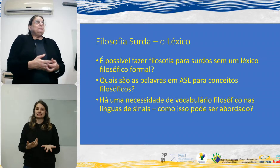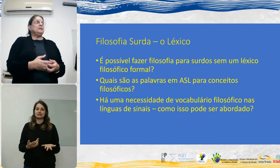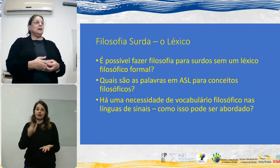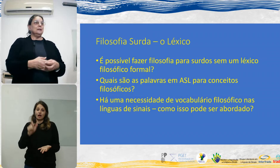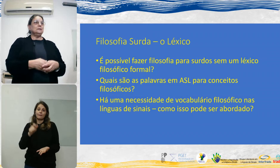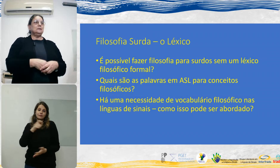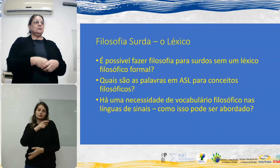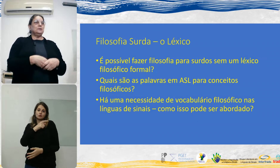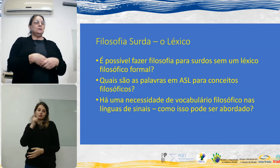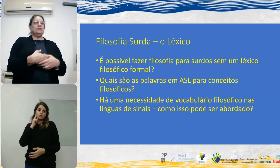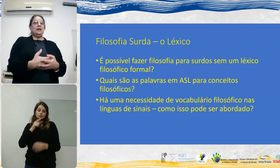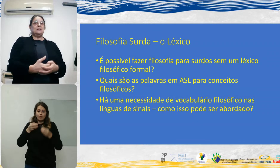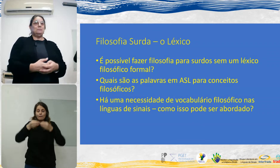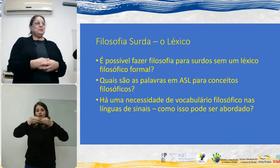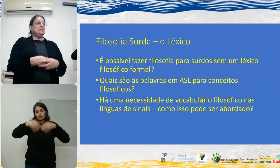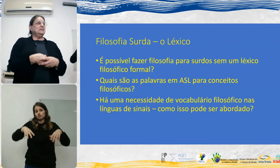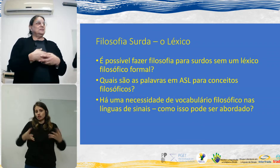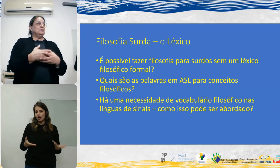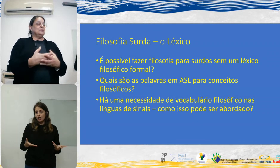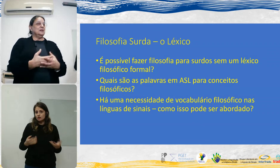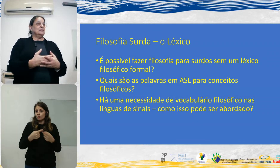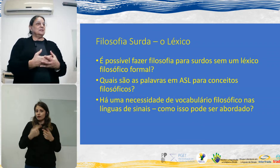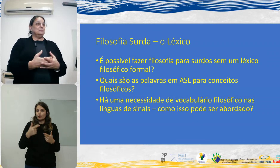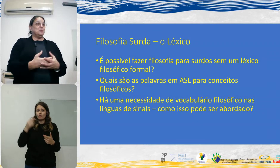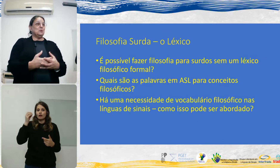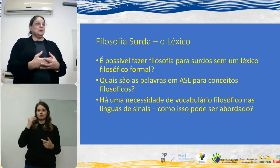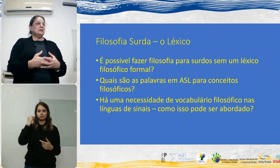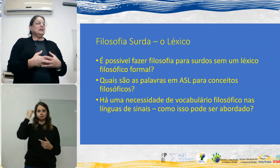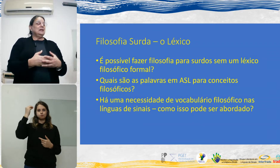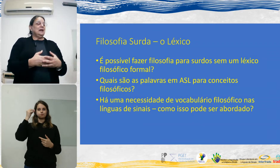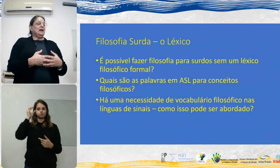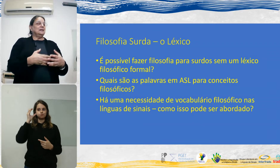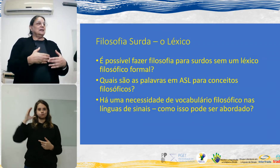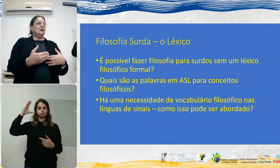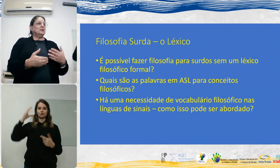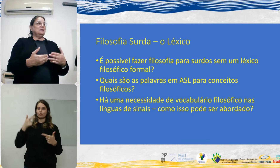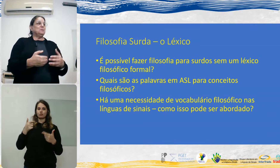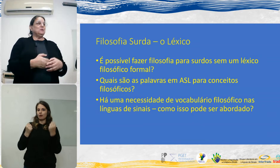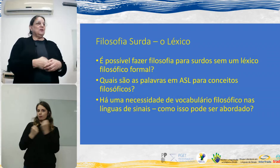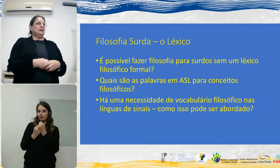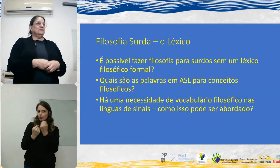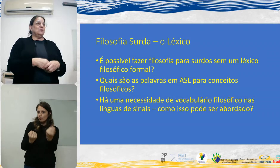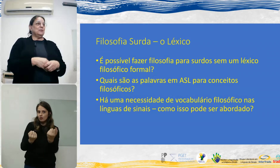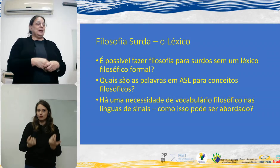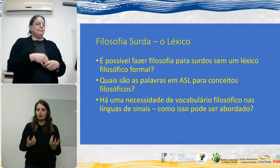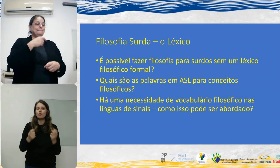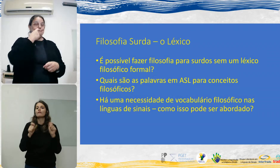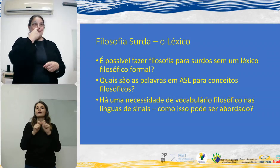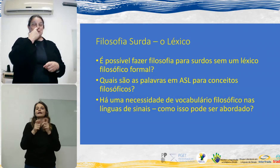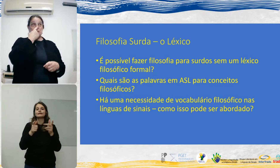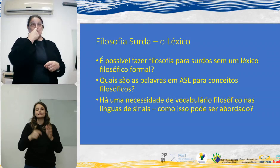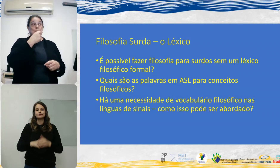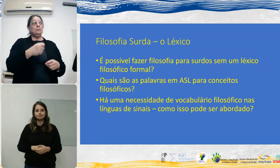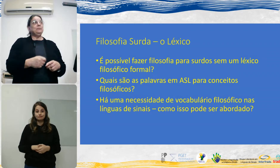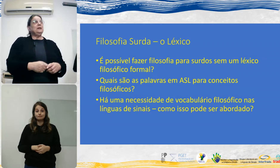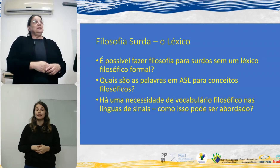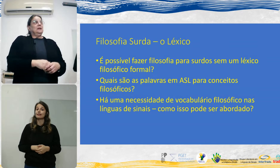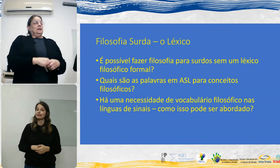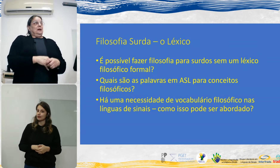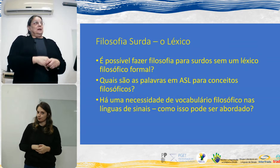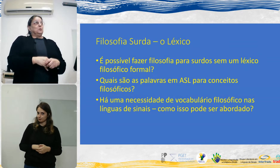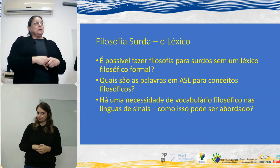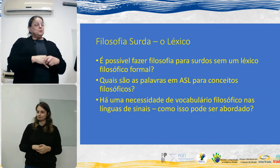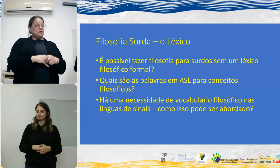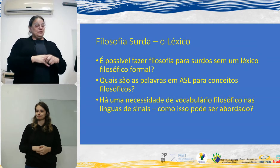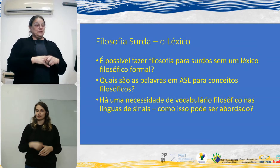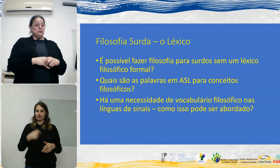lose because there's not the expertise, there's not the support, and how do they move on for that? So